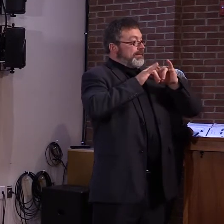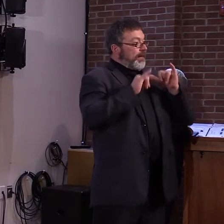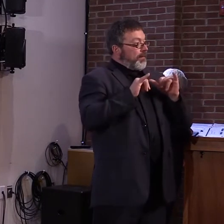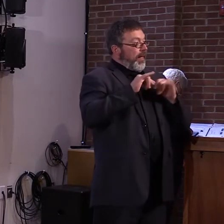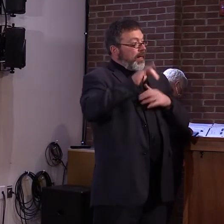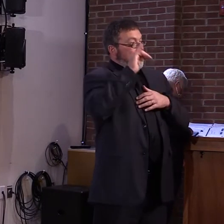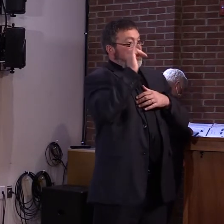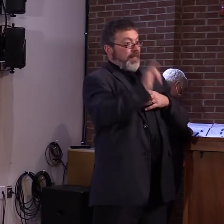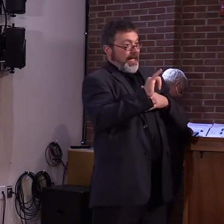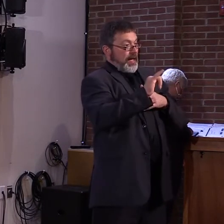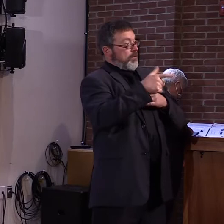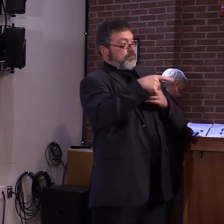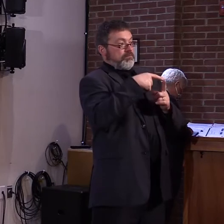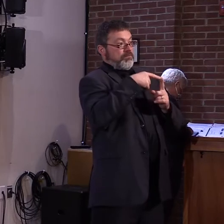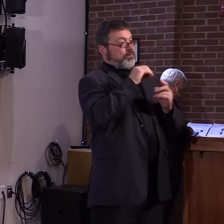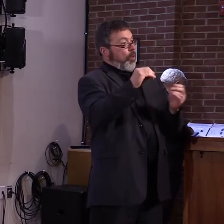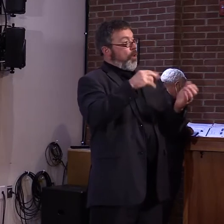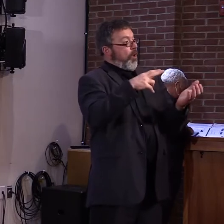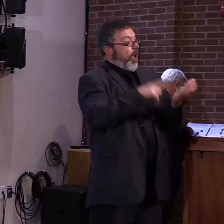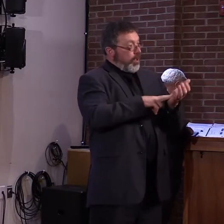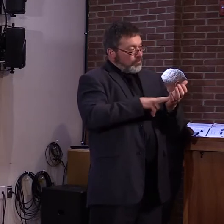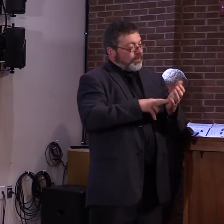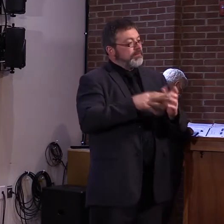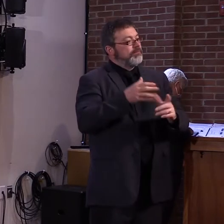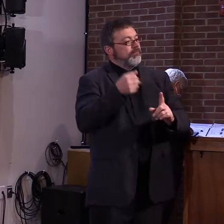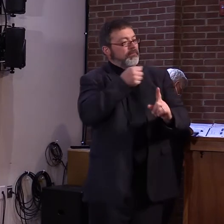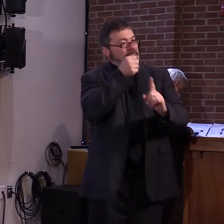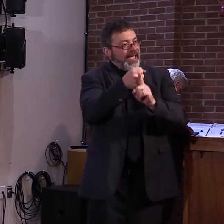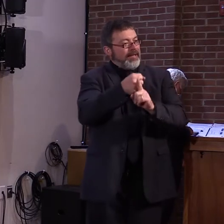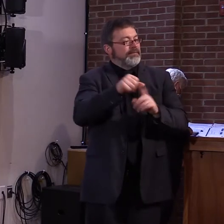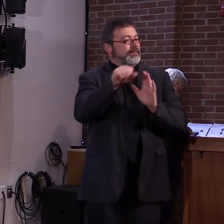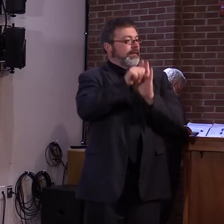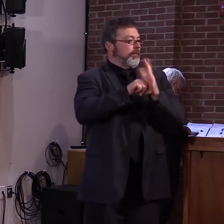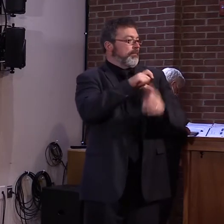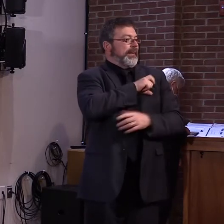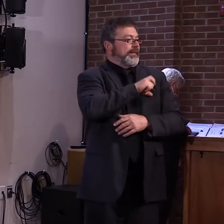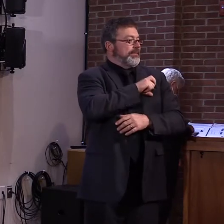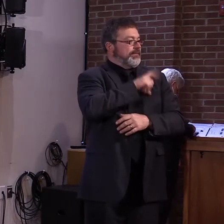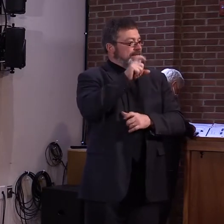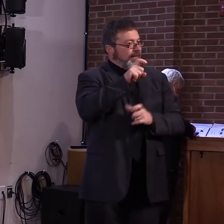struggling, obviously, I mean, as a state and country,